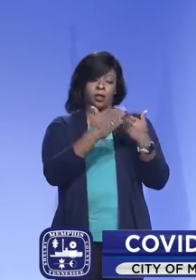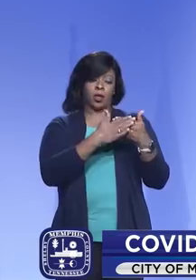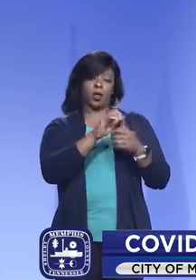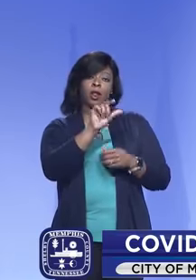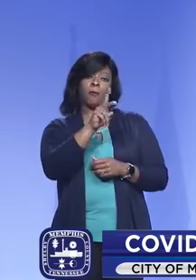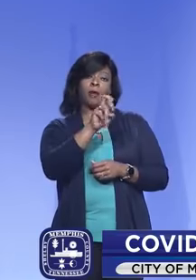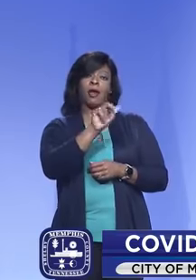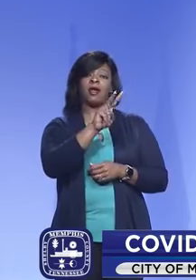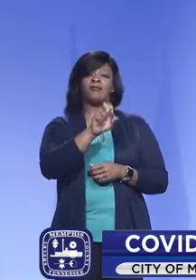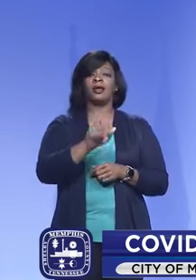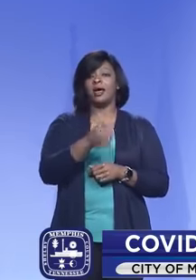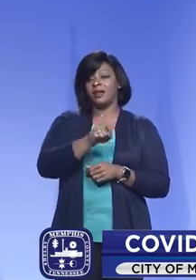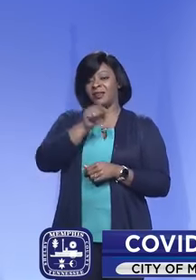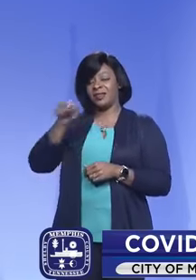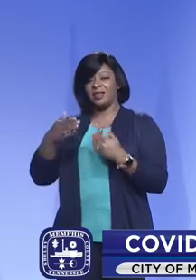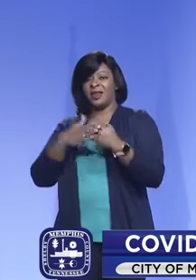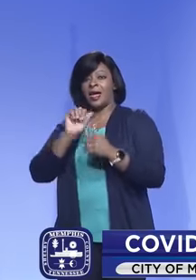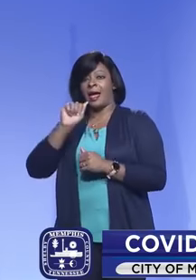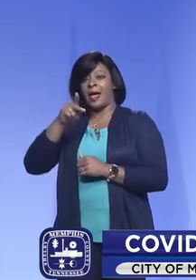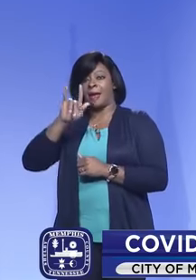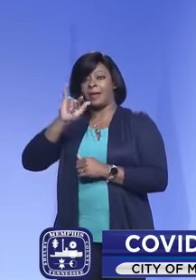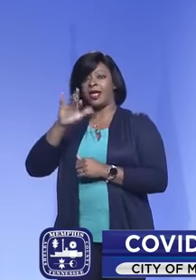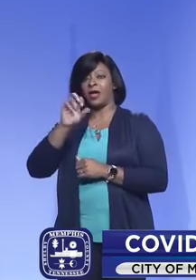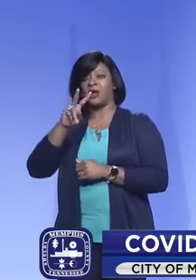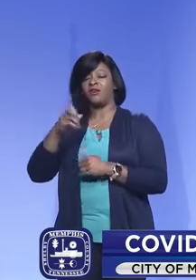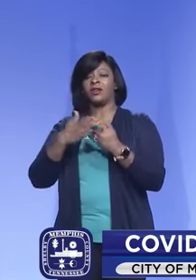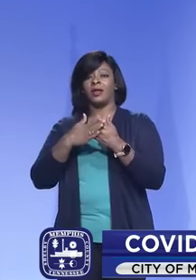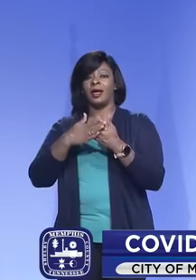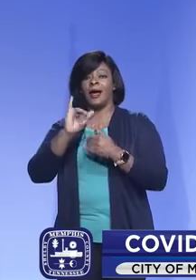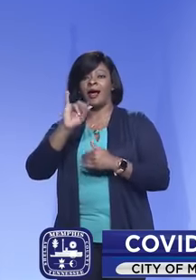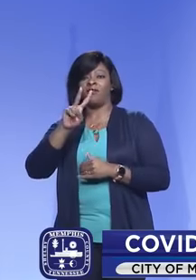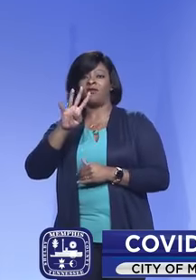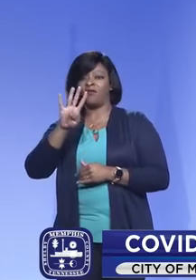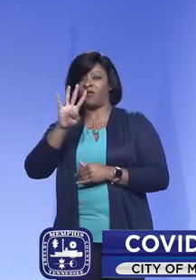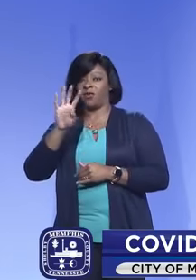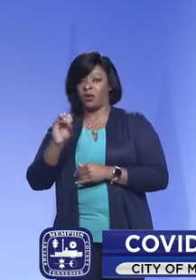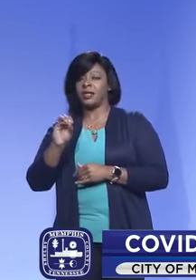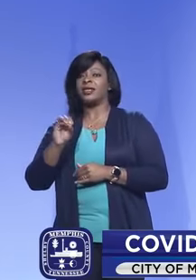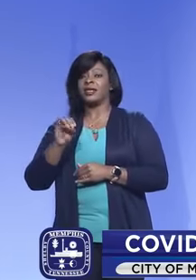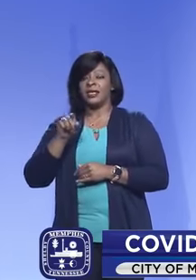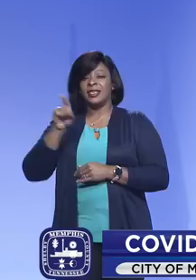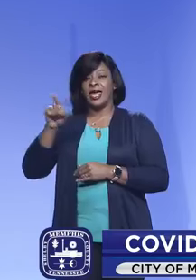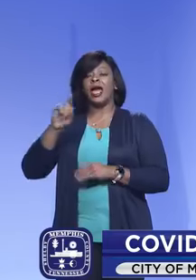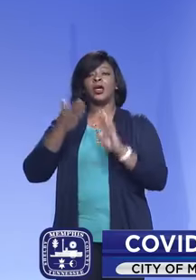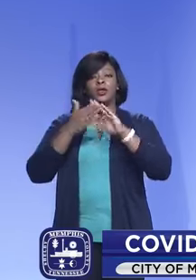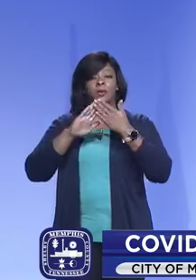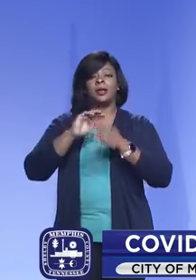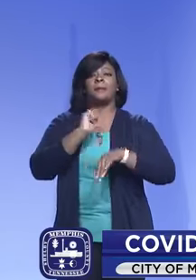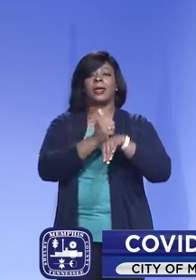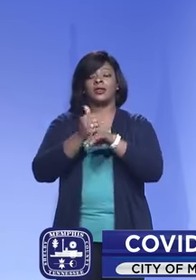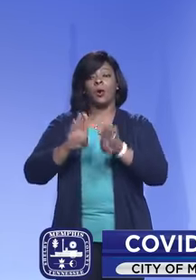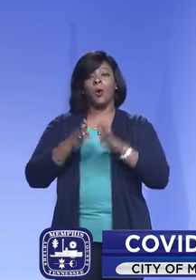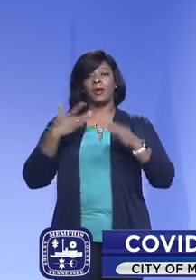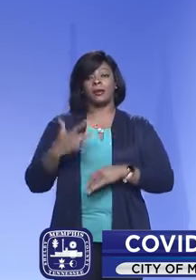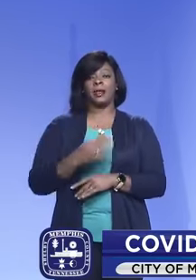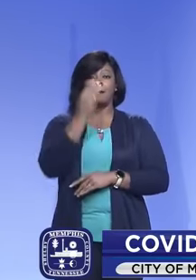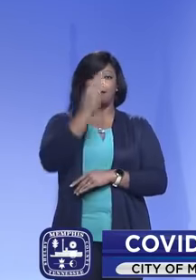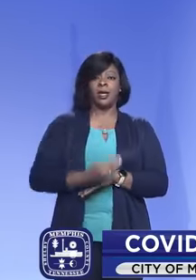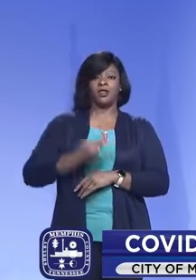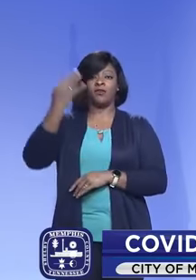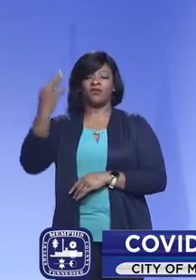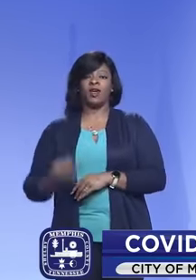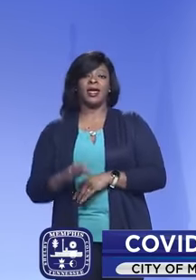and there is another just off Appling Cove right off of I-40. Those are community-based testing sites, generally open Monday through Friday,